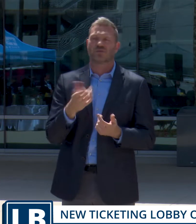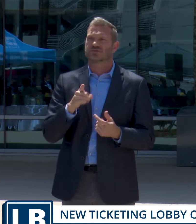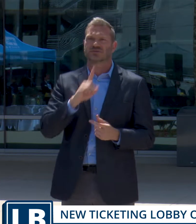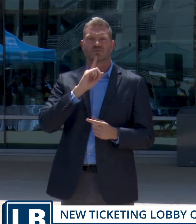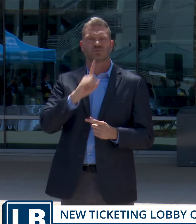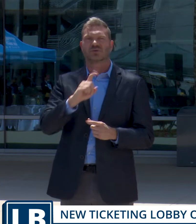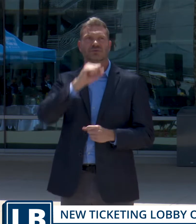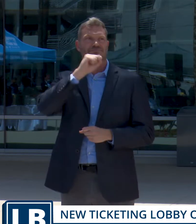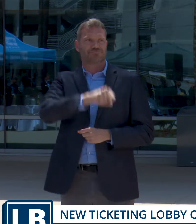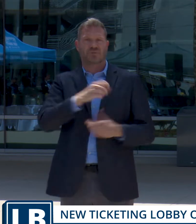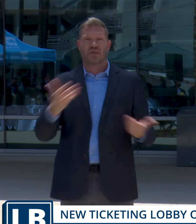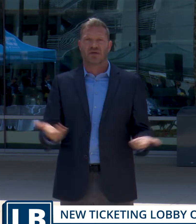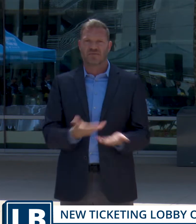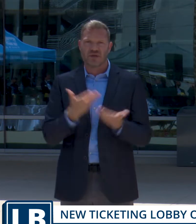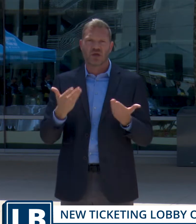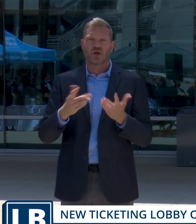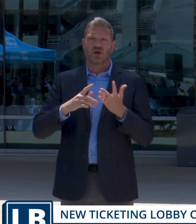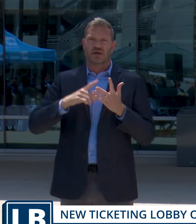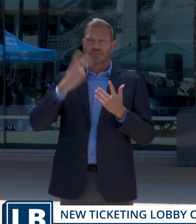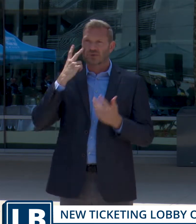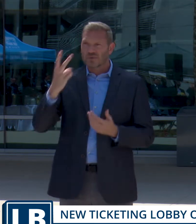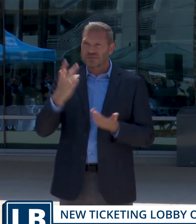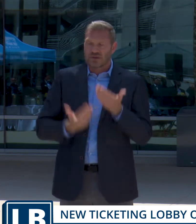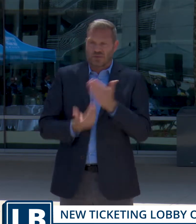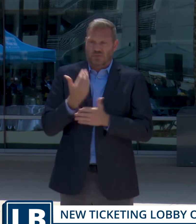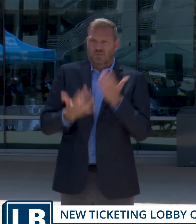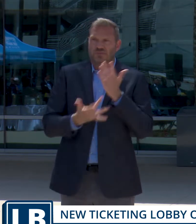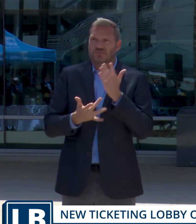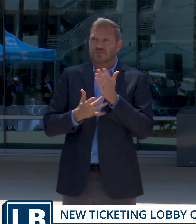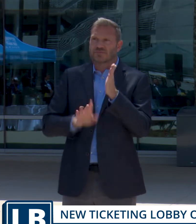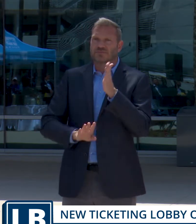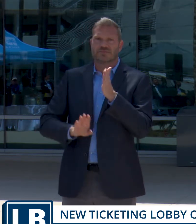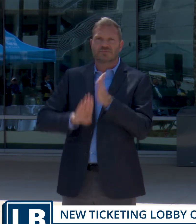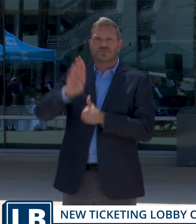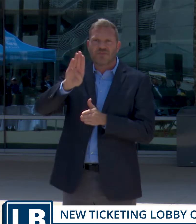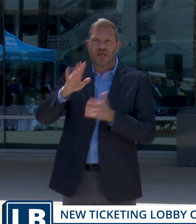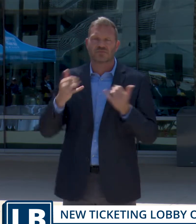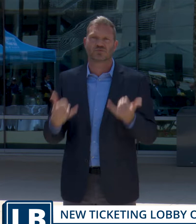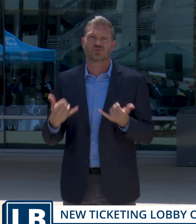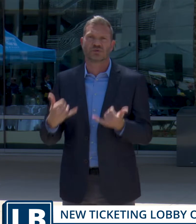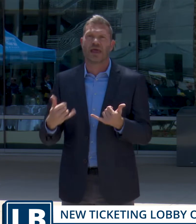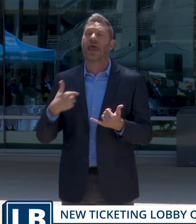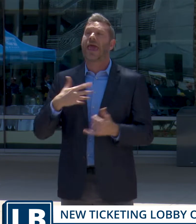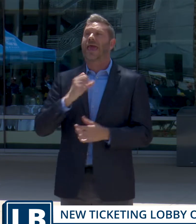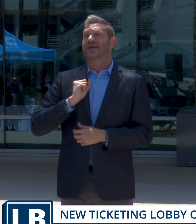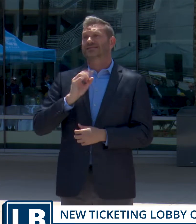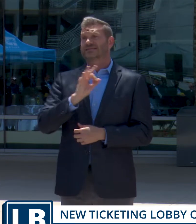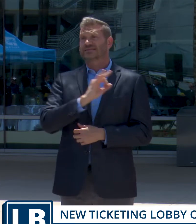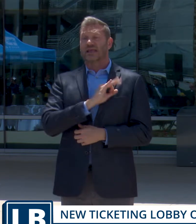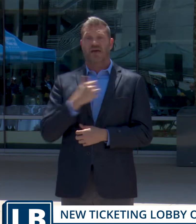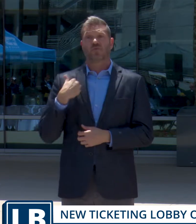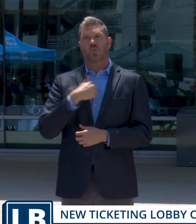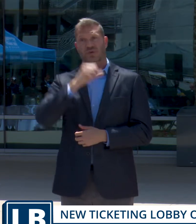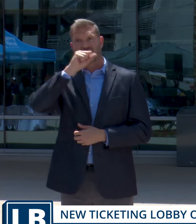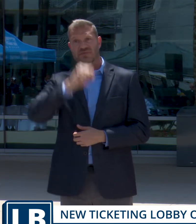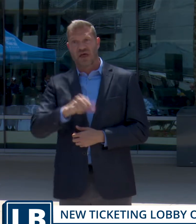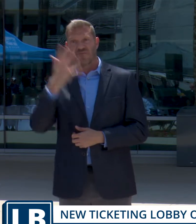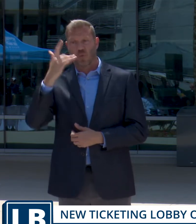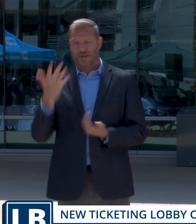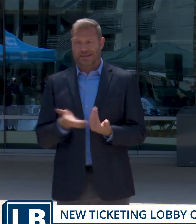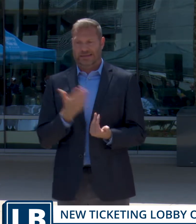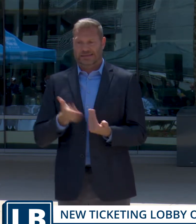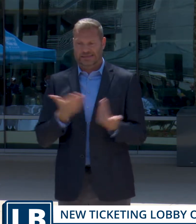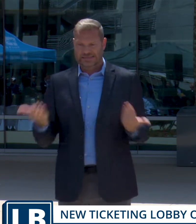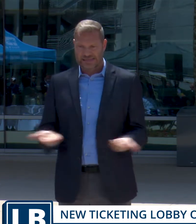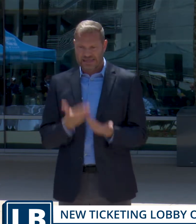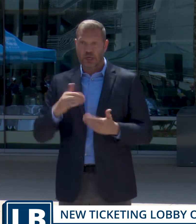be developed and be implemented today. And from a staff perspective, we're always very grateful how convenient it is to be able to come in